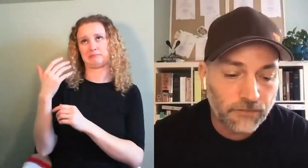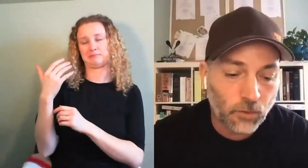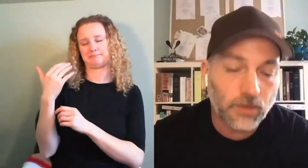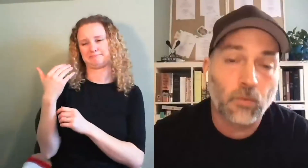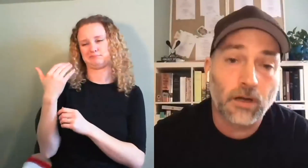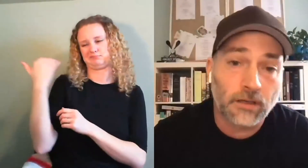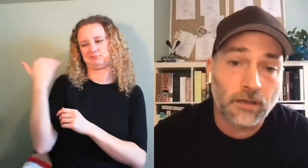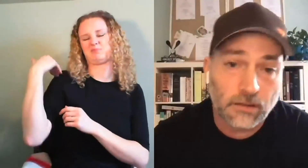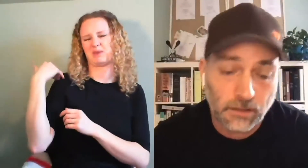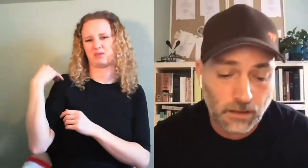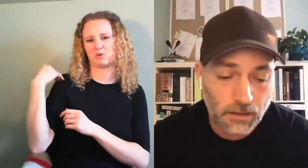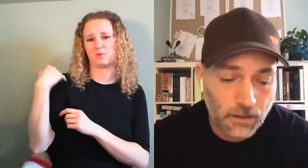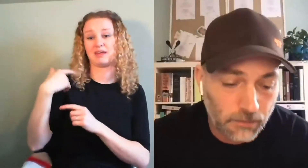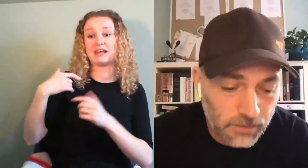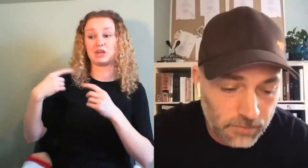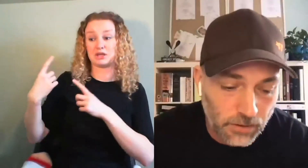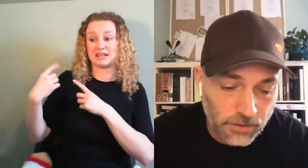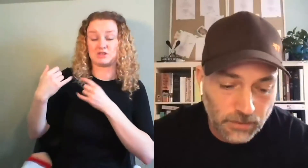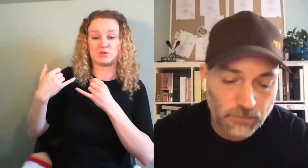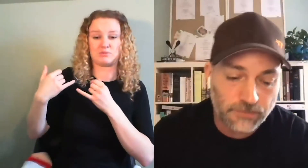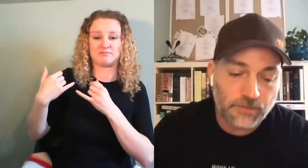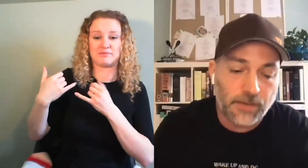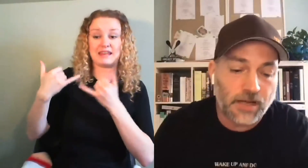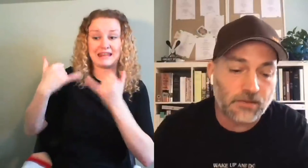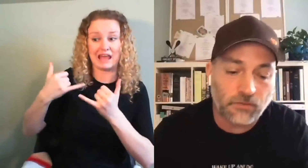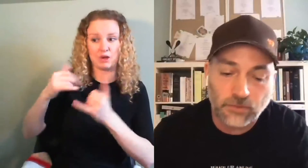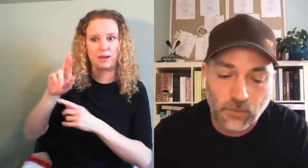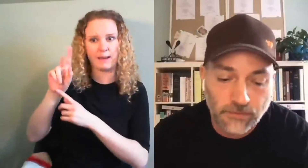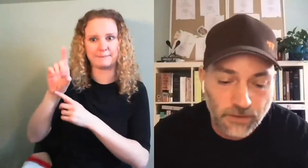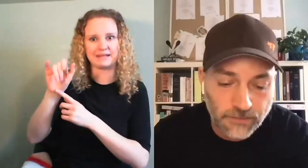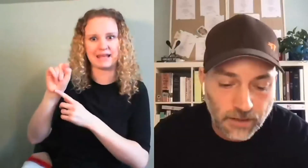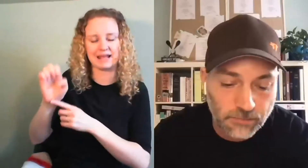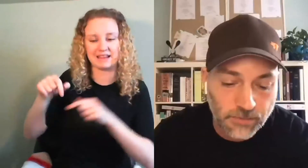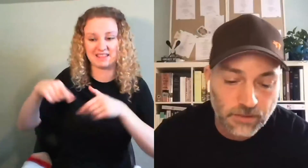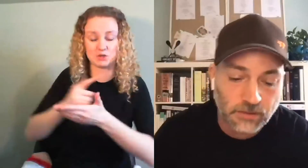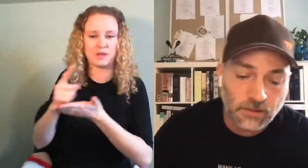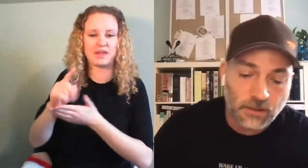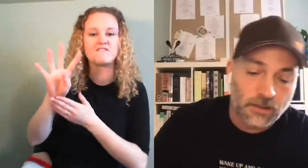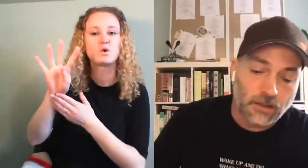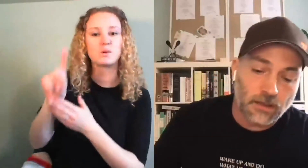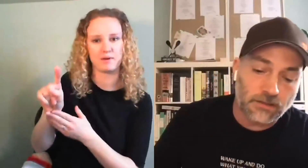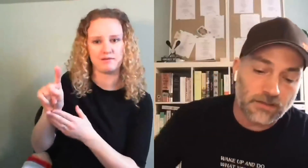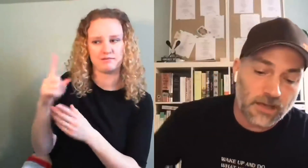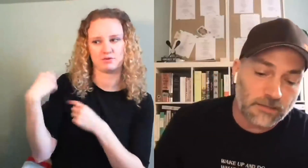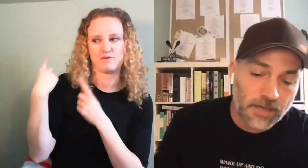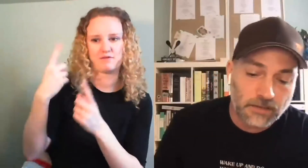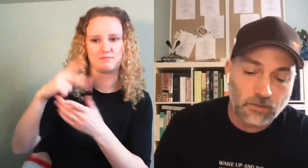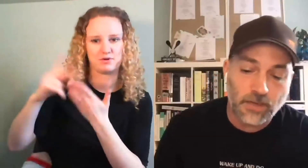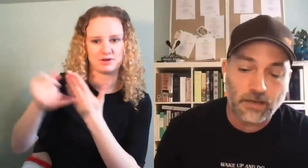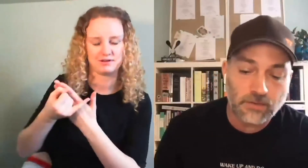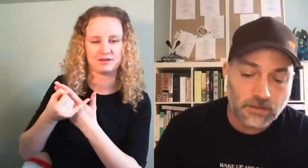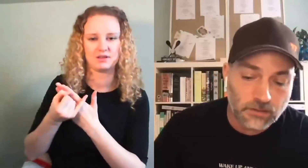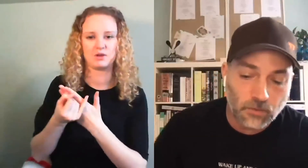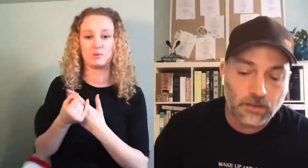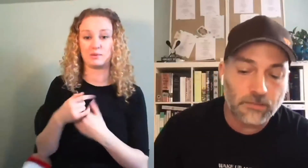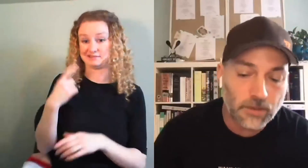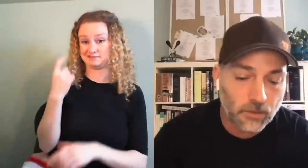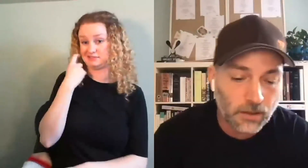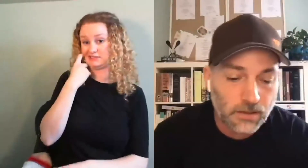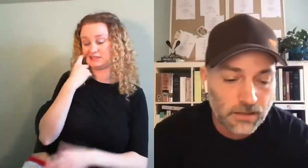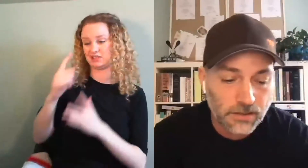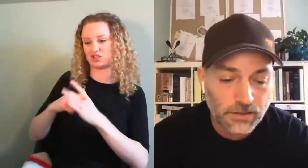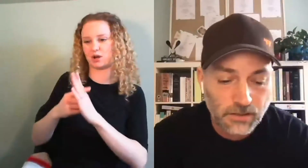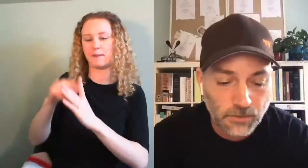week 41 of this project. We've surpassed over 25,000 meals. Just added Manitoba Housing to one of the